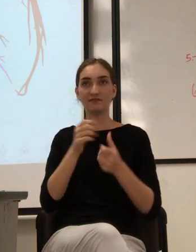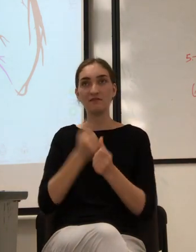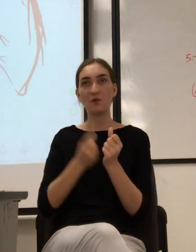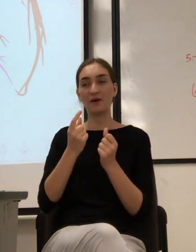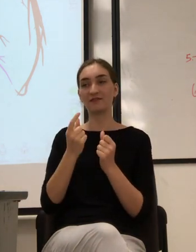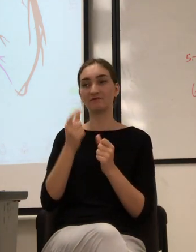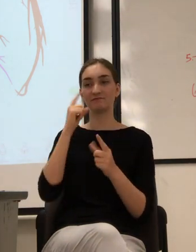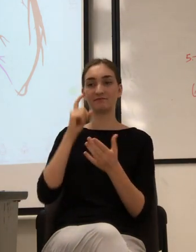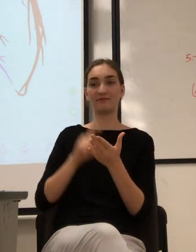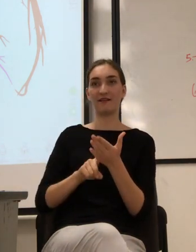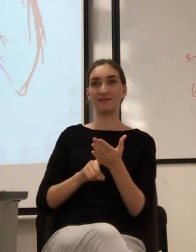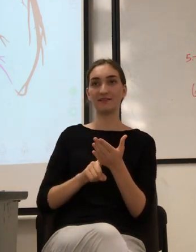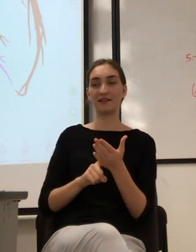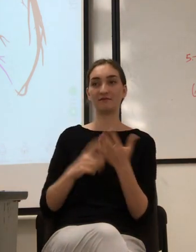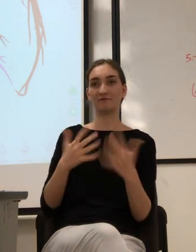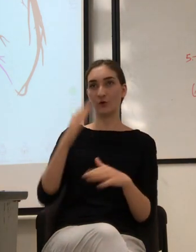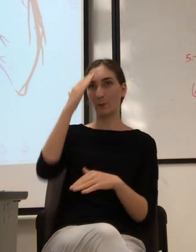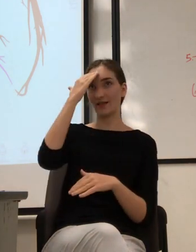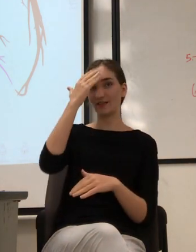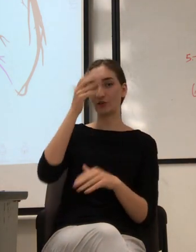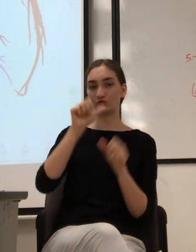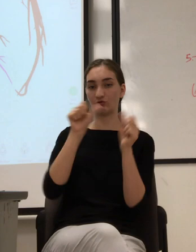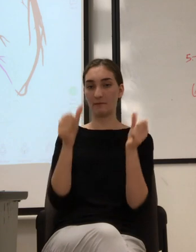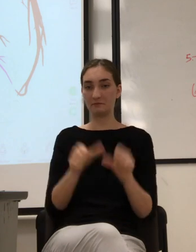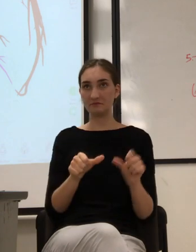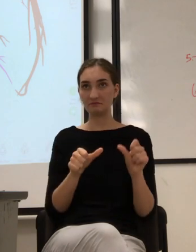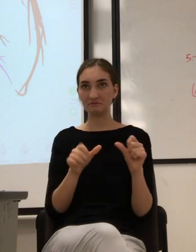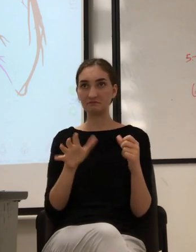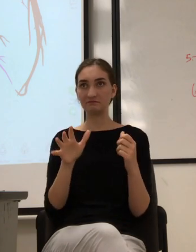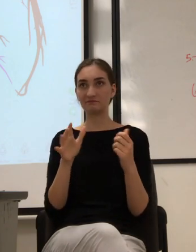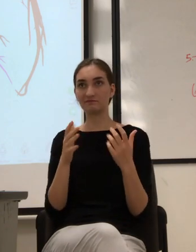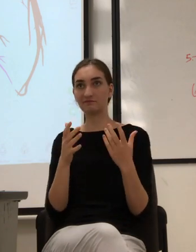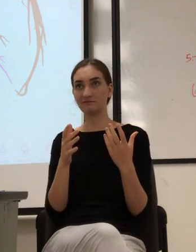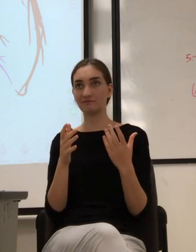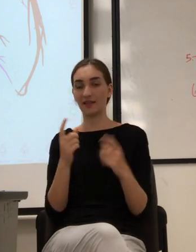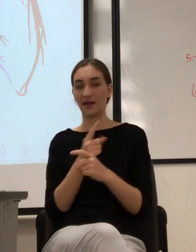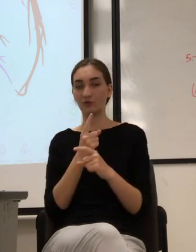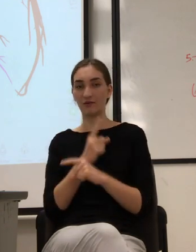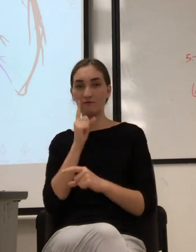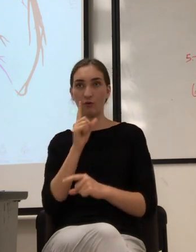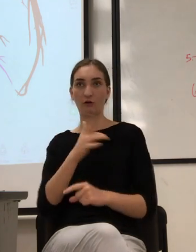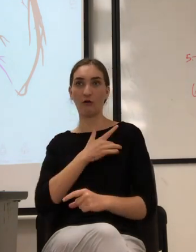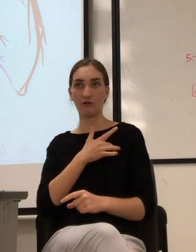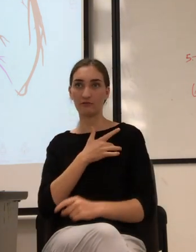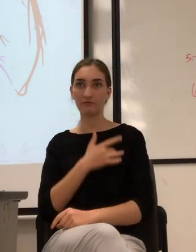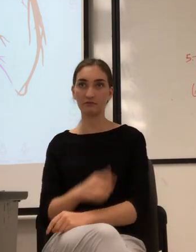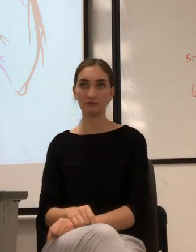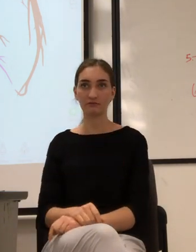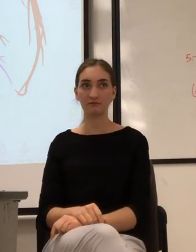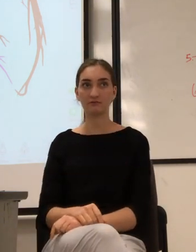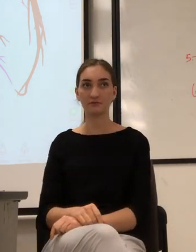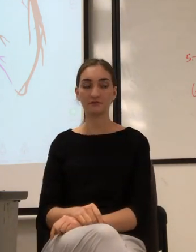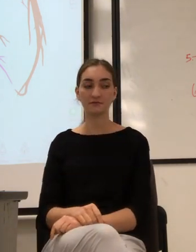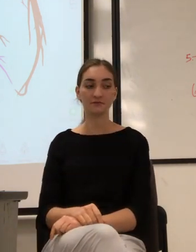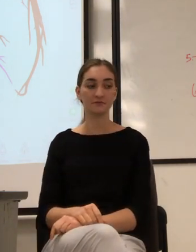shape, which is not completely accurate for a heart, right? We're seeing the real heart. but